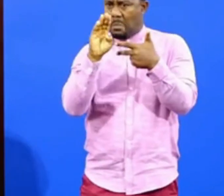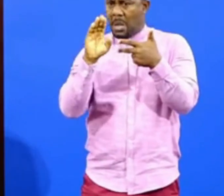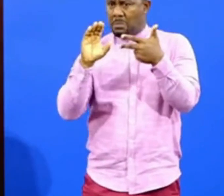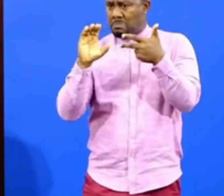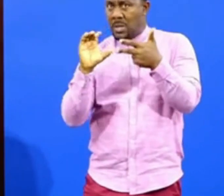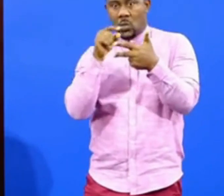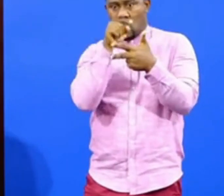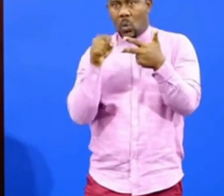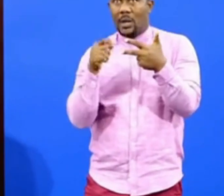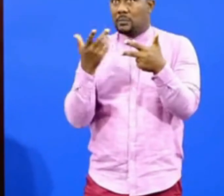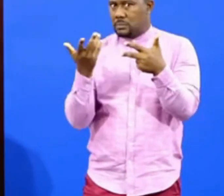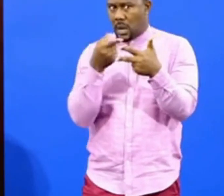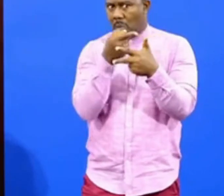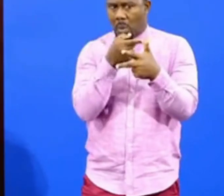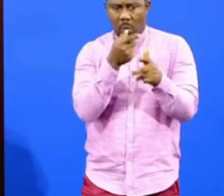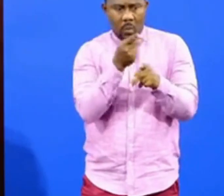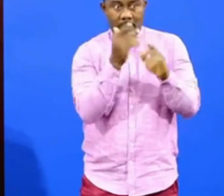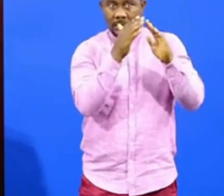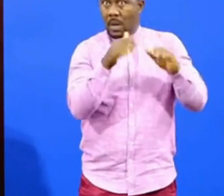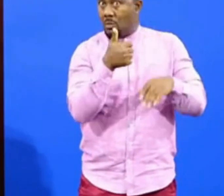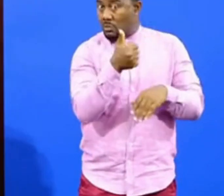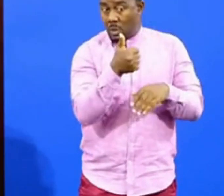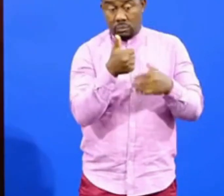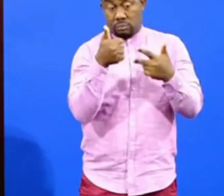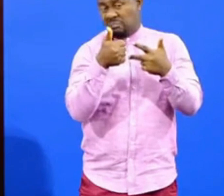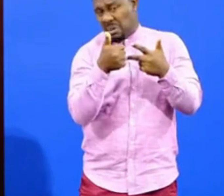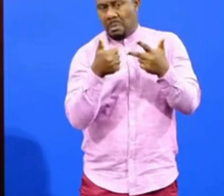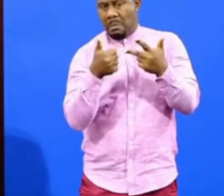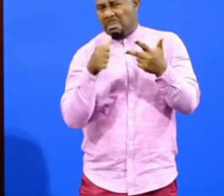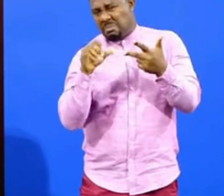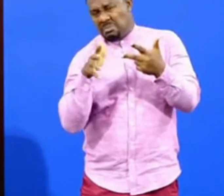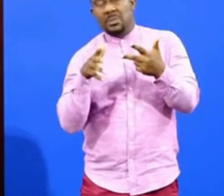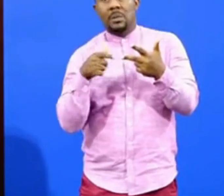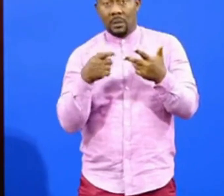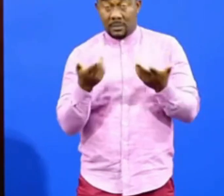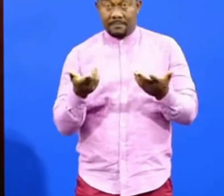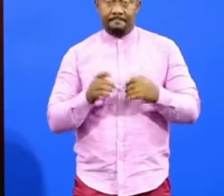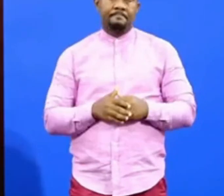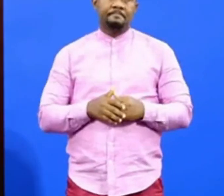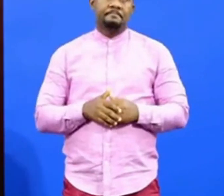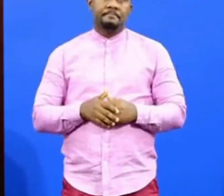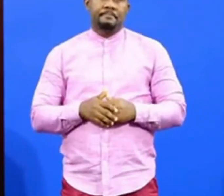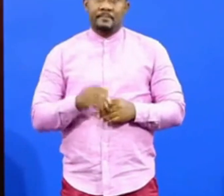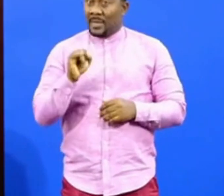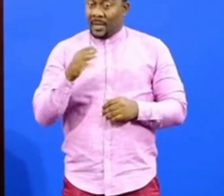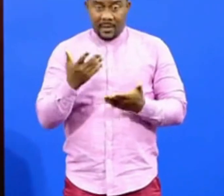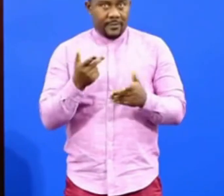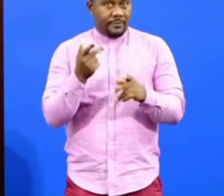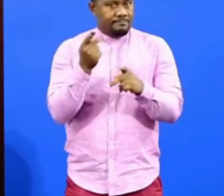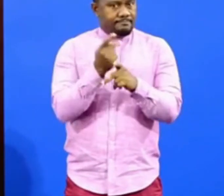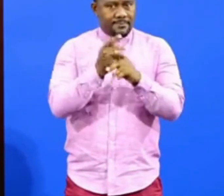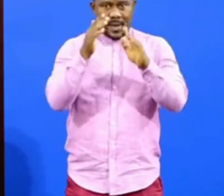are there to reduce wastage. When a commodity enters our warehouse, actually you're not going to lose any of it due to